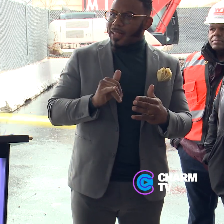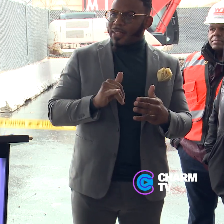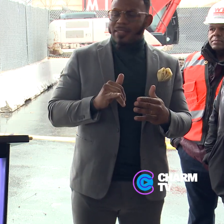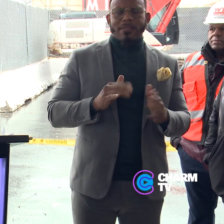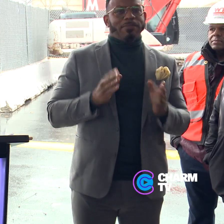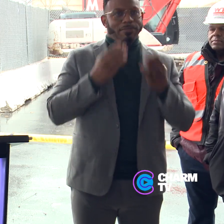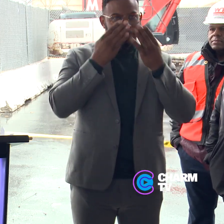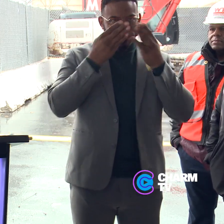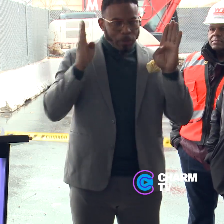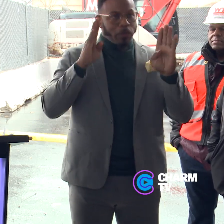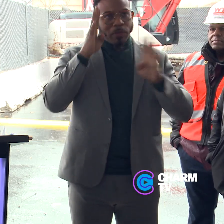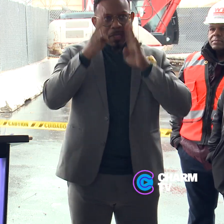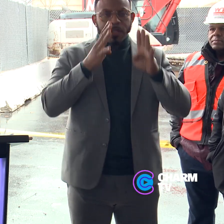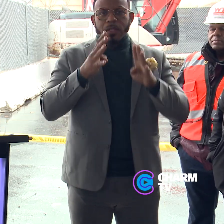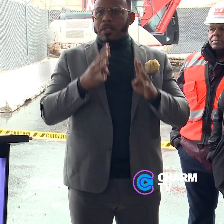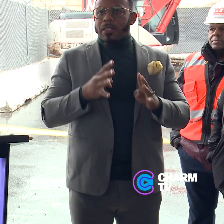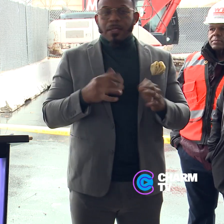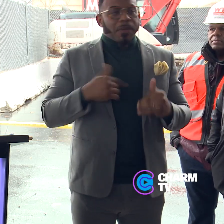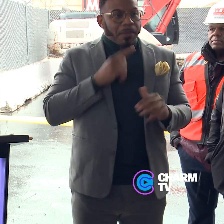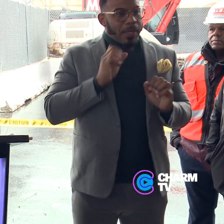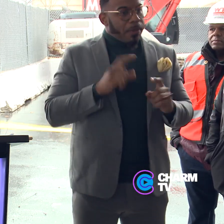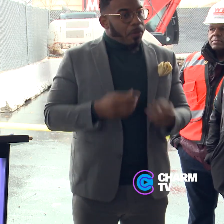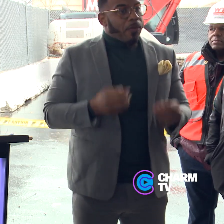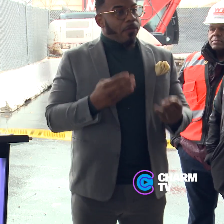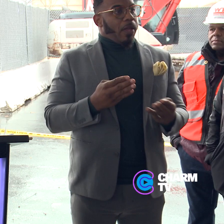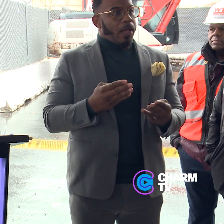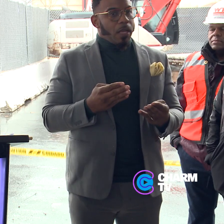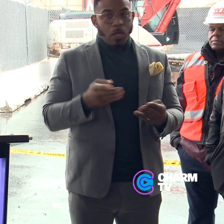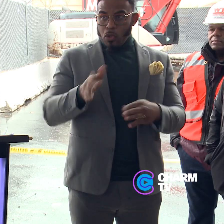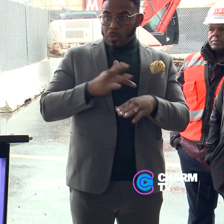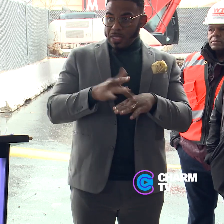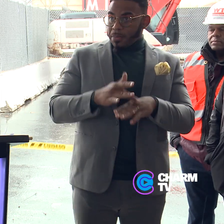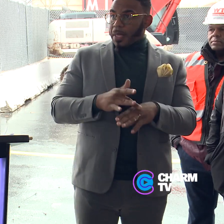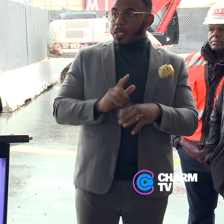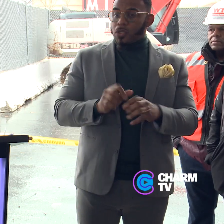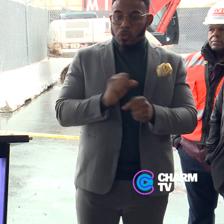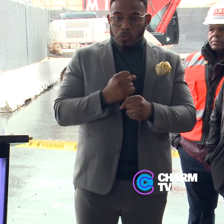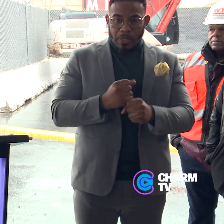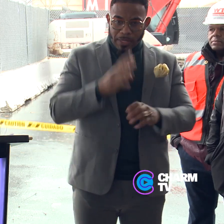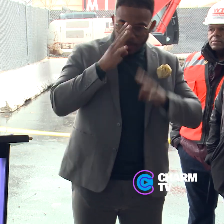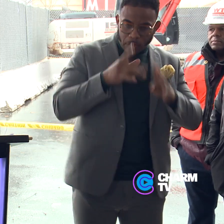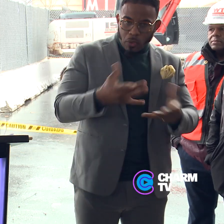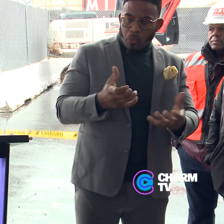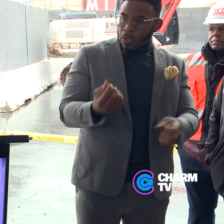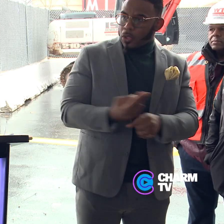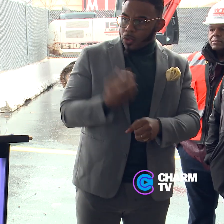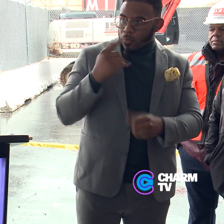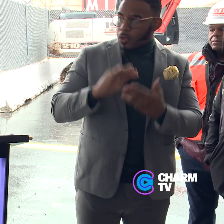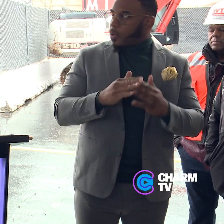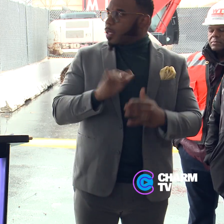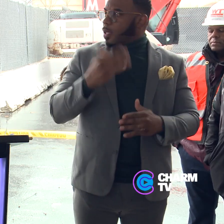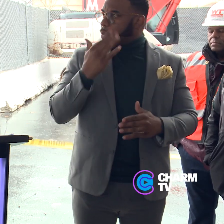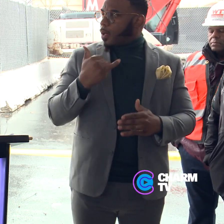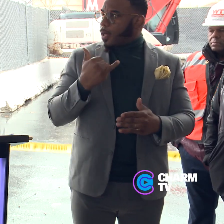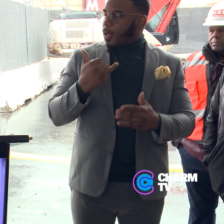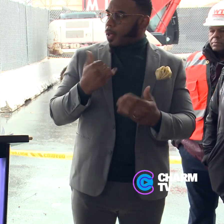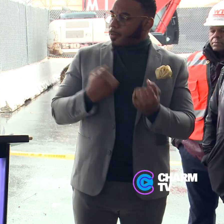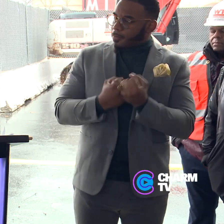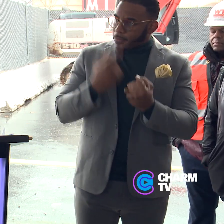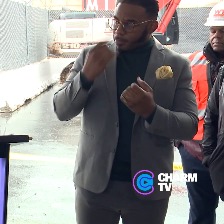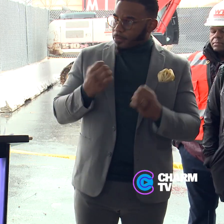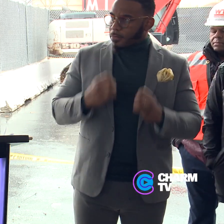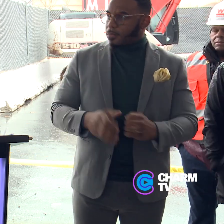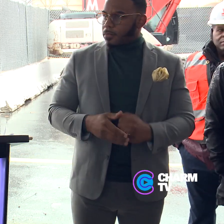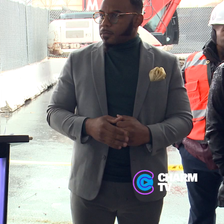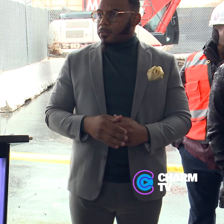selfless innovation. It's me being able to provide you the space to create the innovation that you want in your community. And that's why I applaud him for his